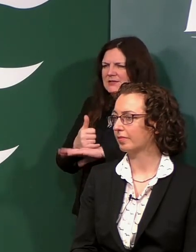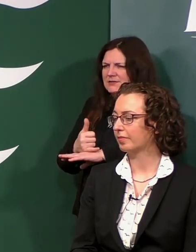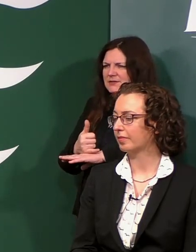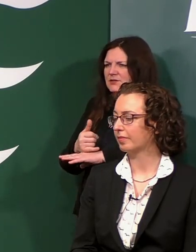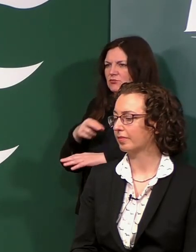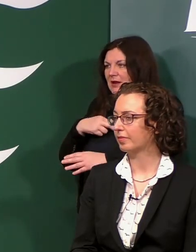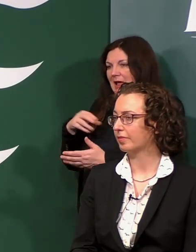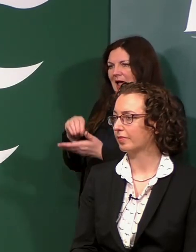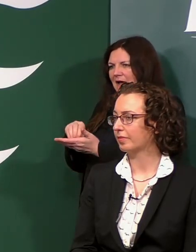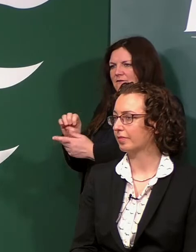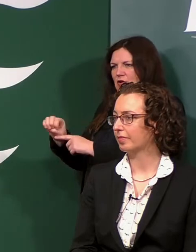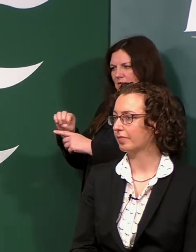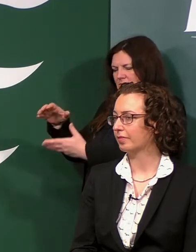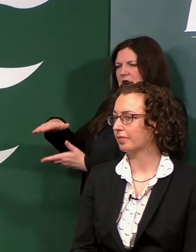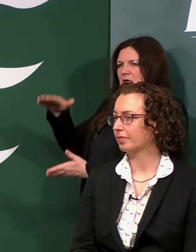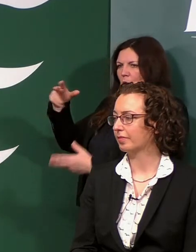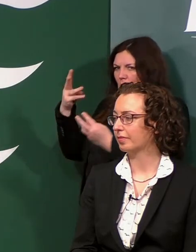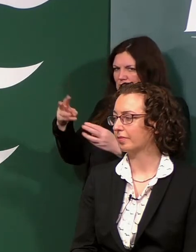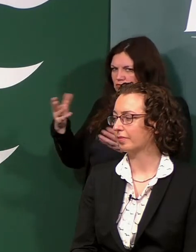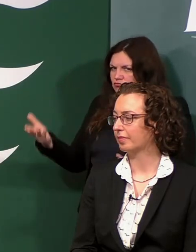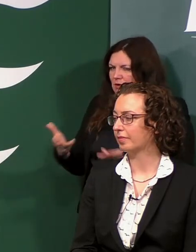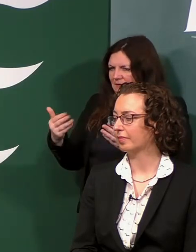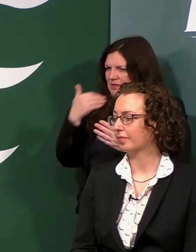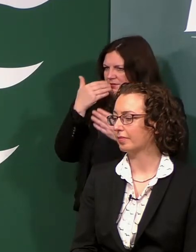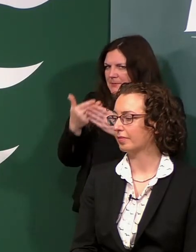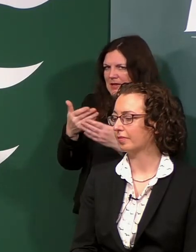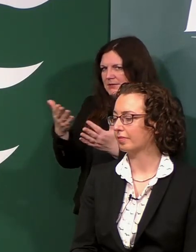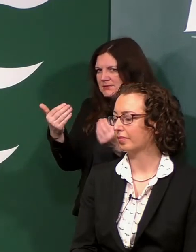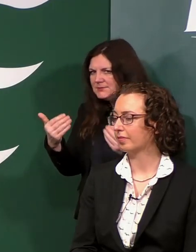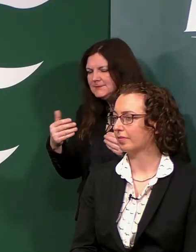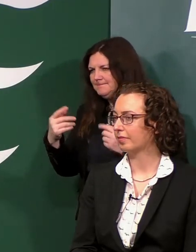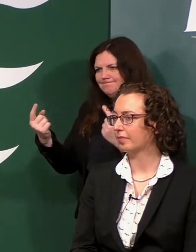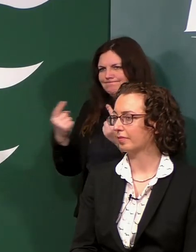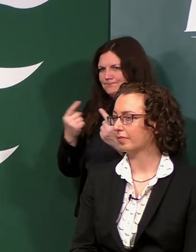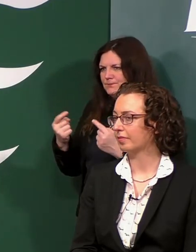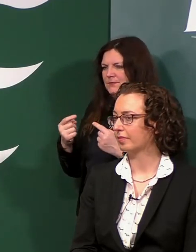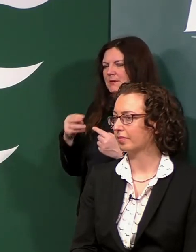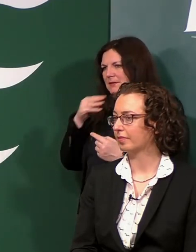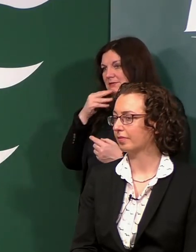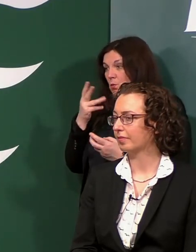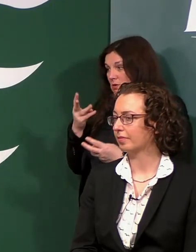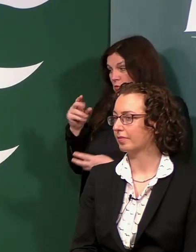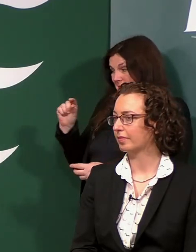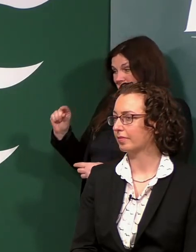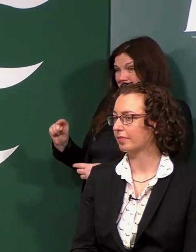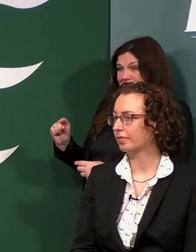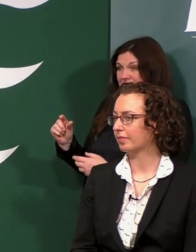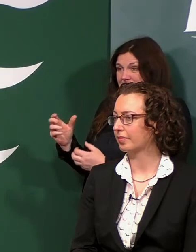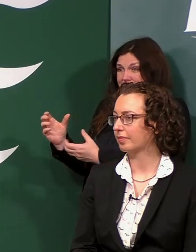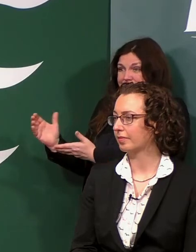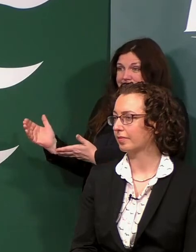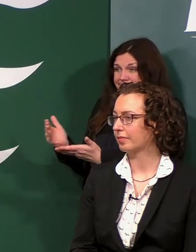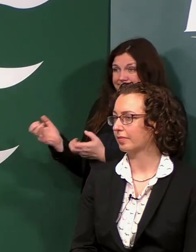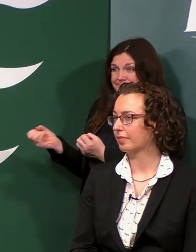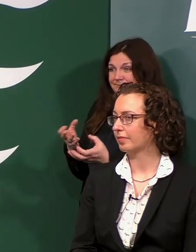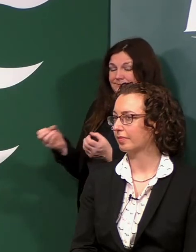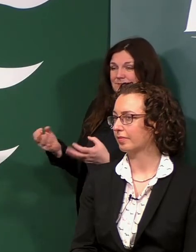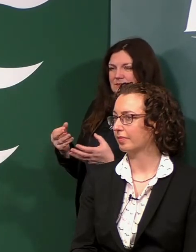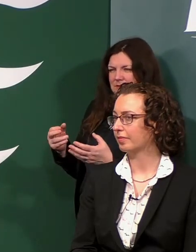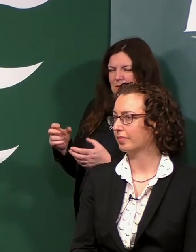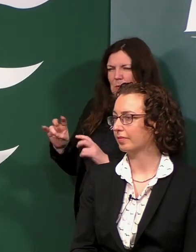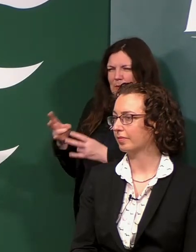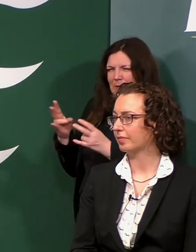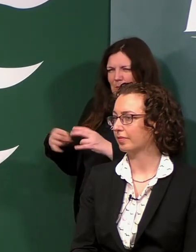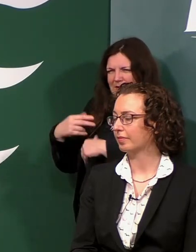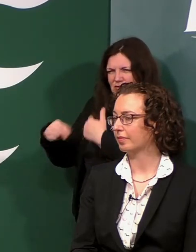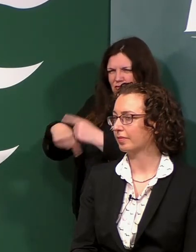And that's why I suppose we're trying to drive up the capacity, what's available, drive up people through and getting the groups through. And as I say, for this window